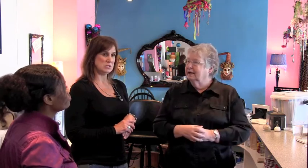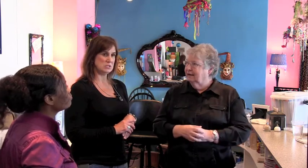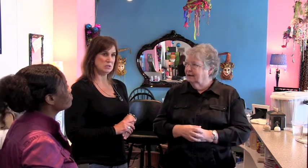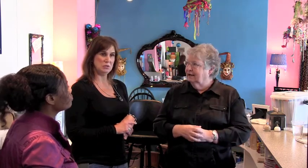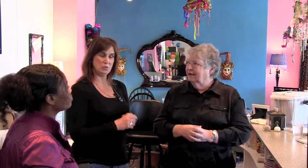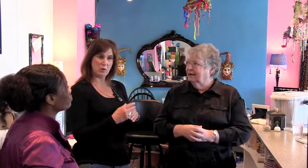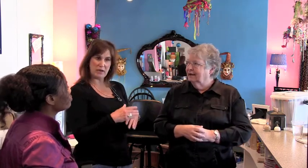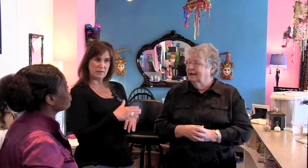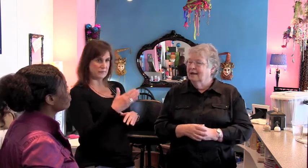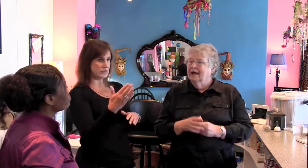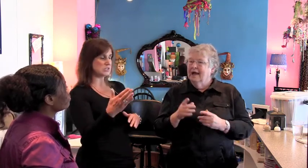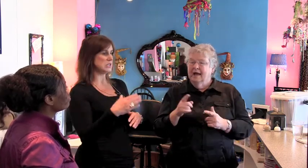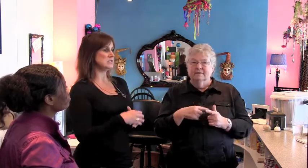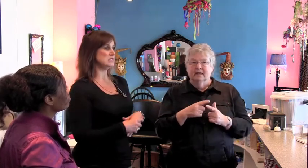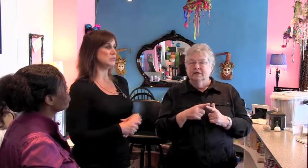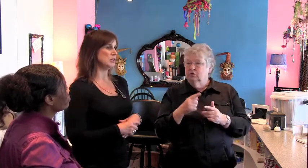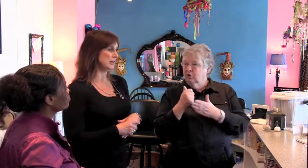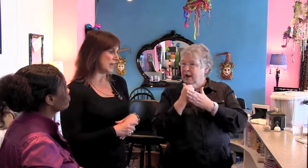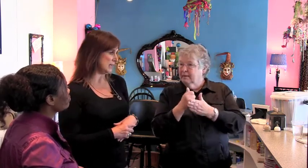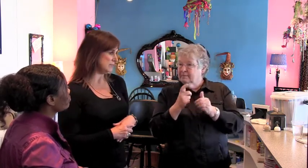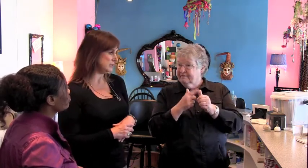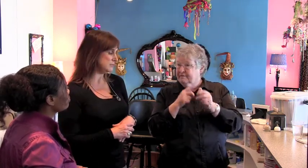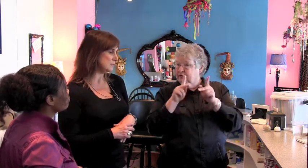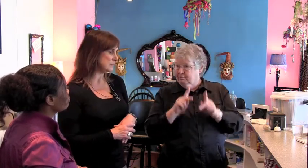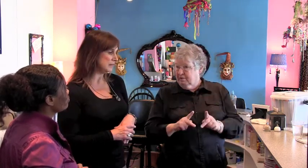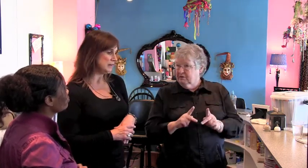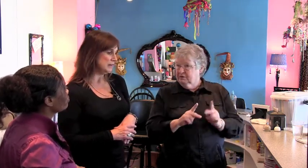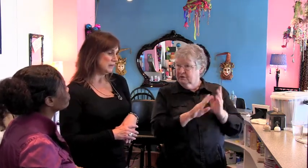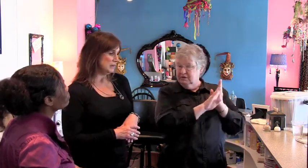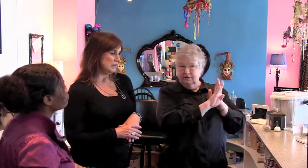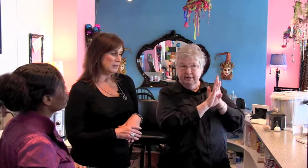And you can wait on the first customer in line.